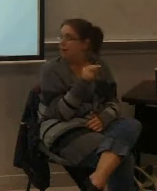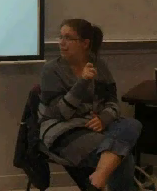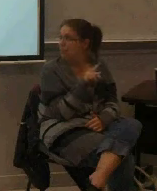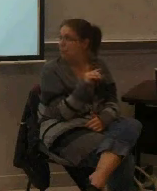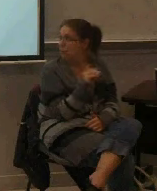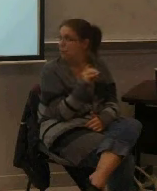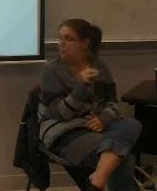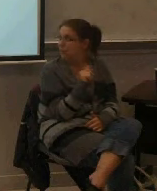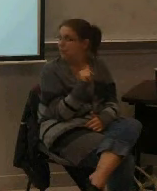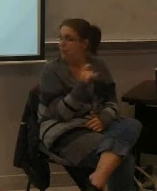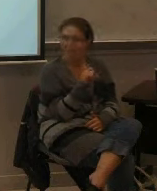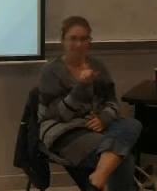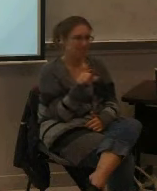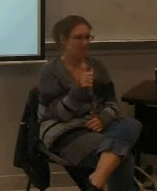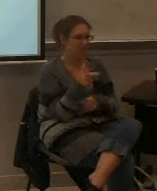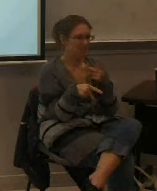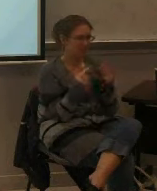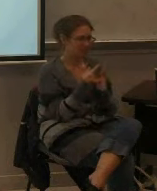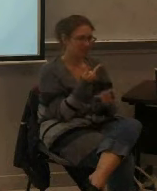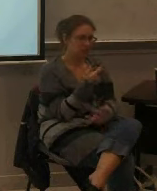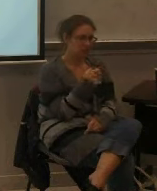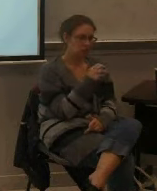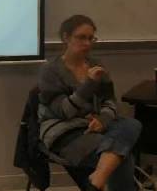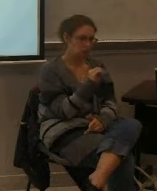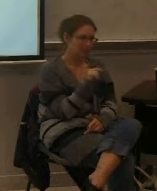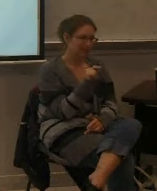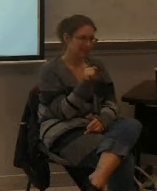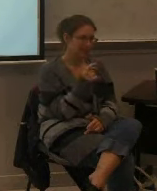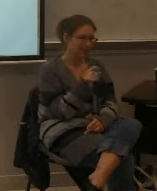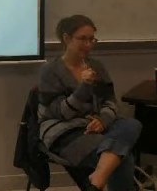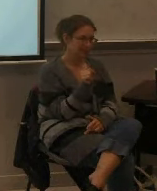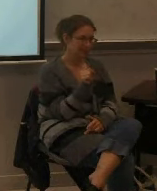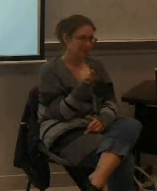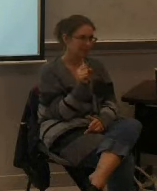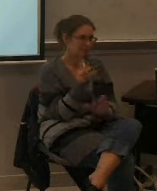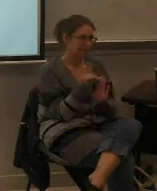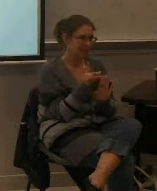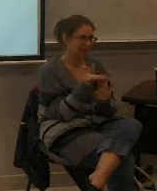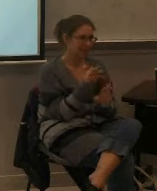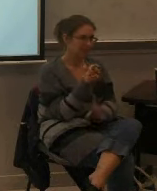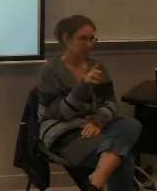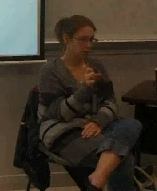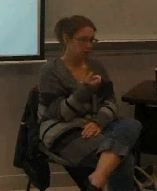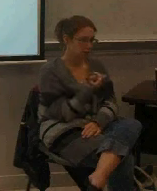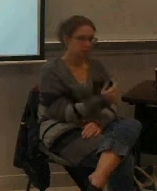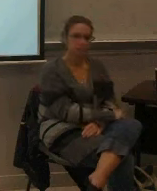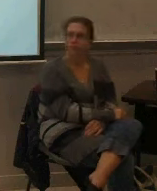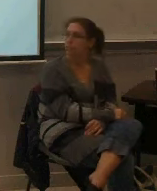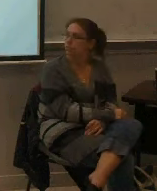Magnetotaxis turns out to be another form of geotaxis for the most part, magnetic fields.